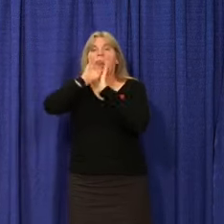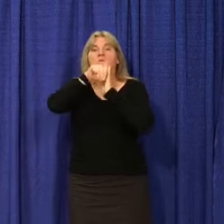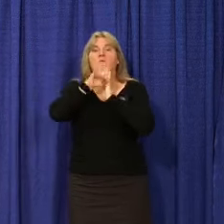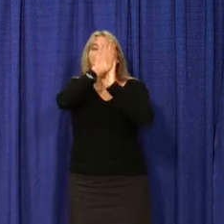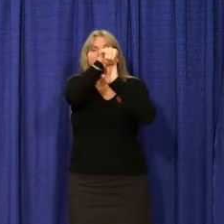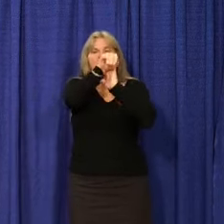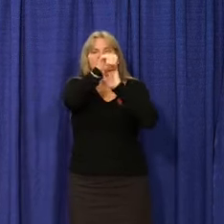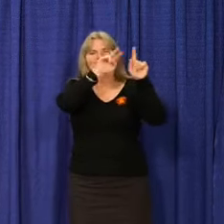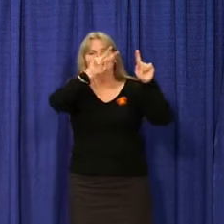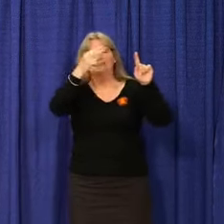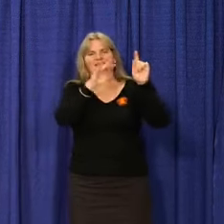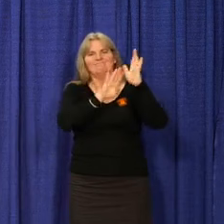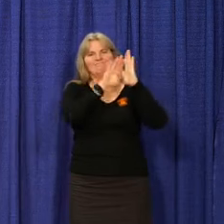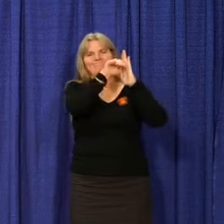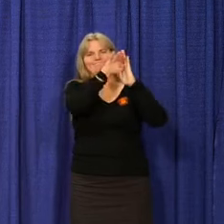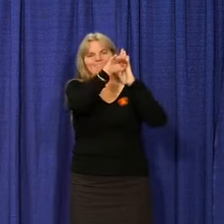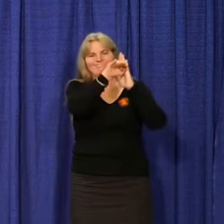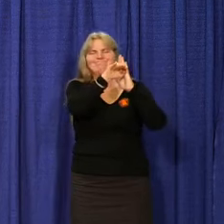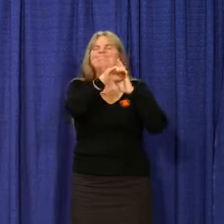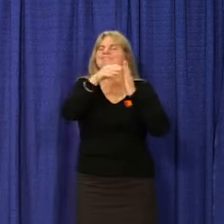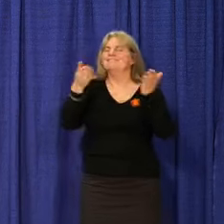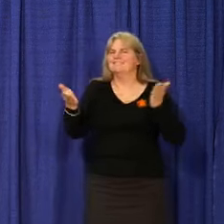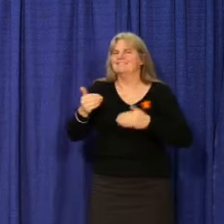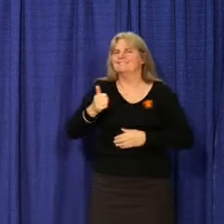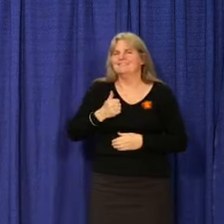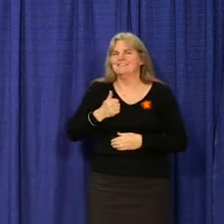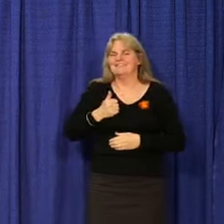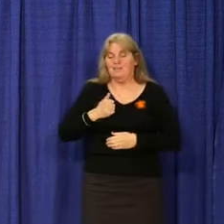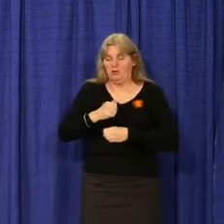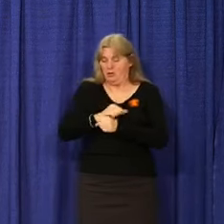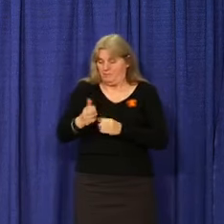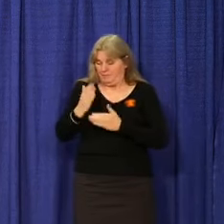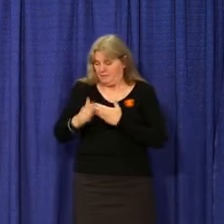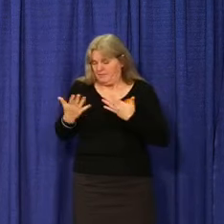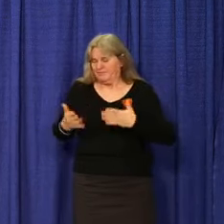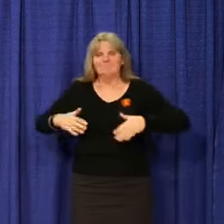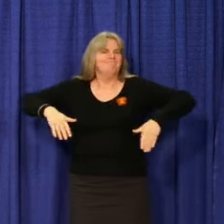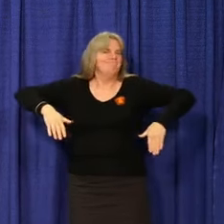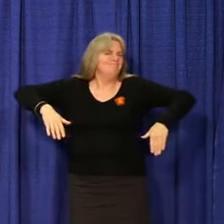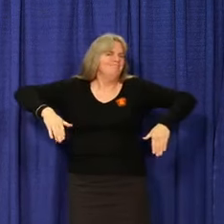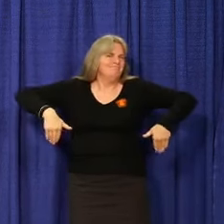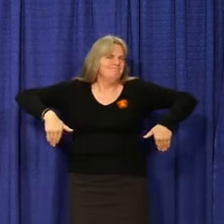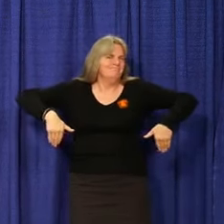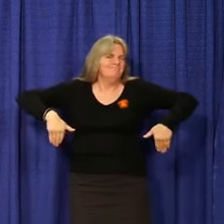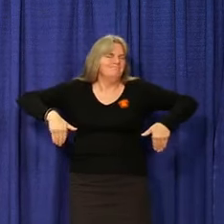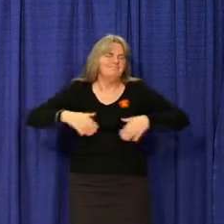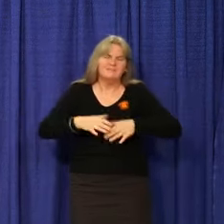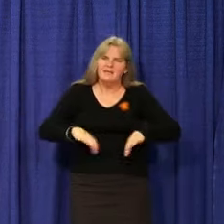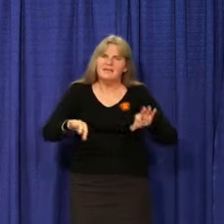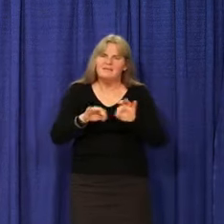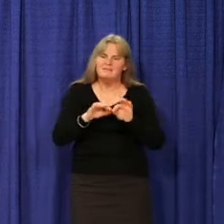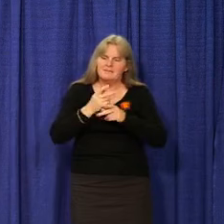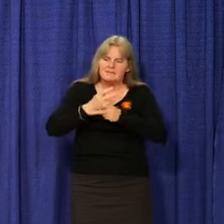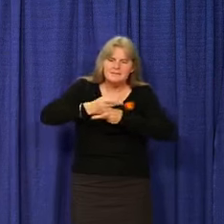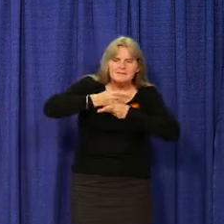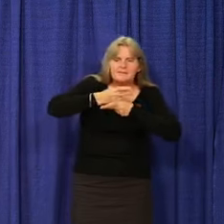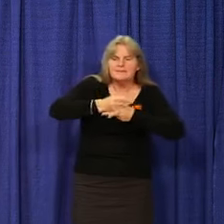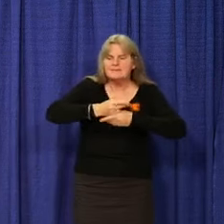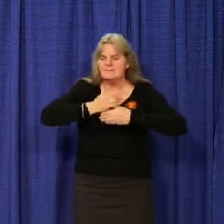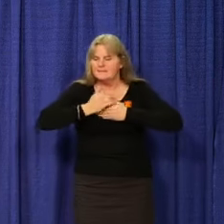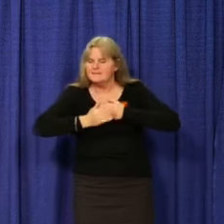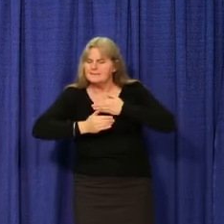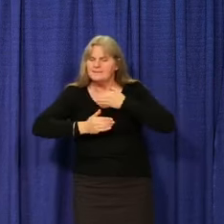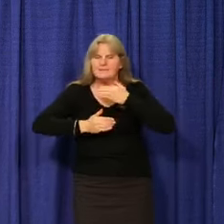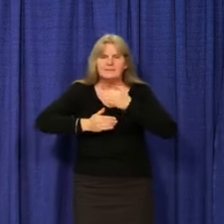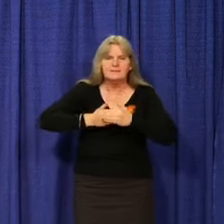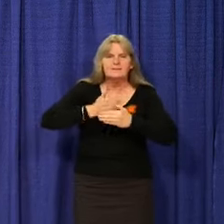Canada, and it serves as a reminder that we are not through this yet. We must stay watchful going forward to